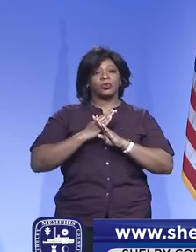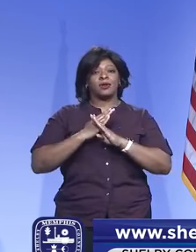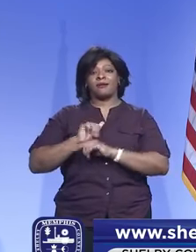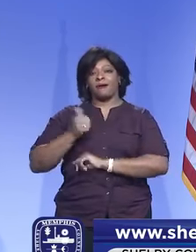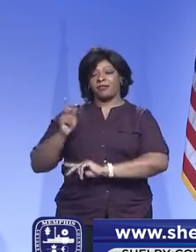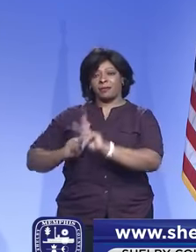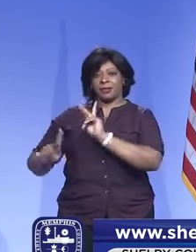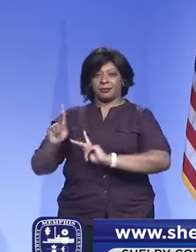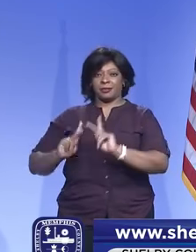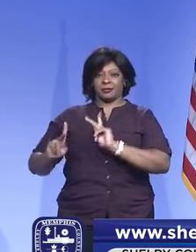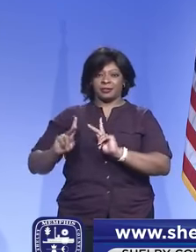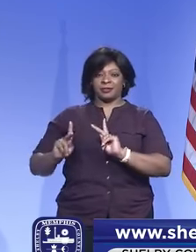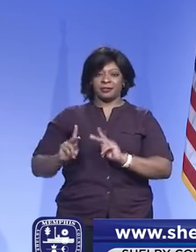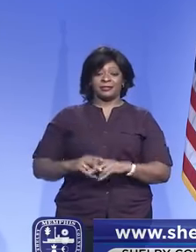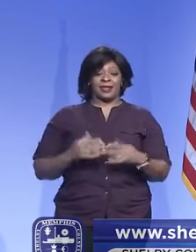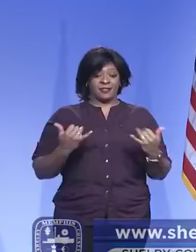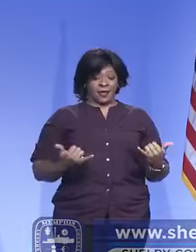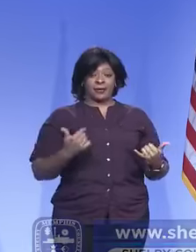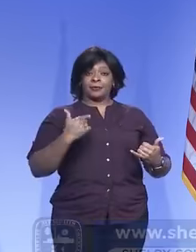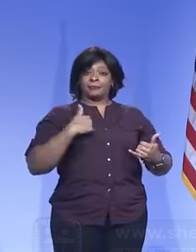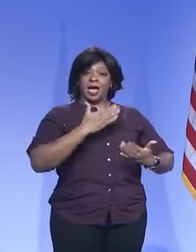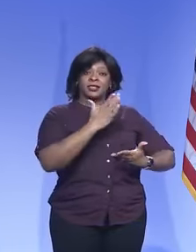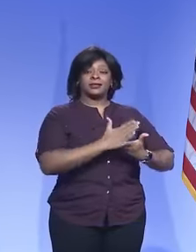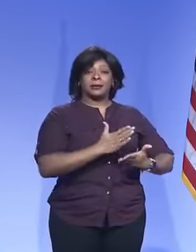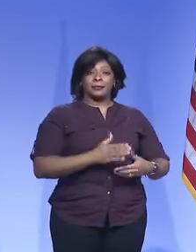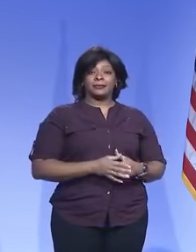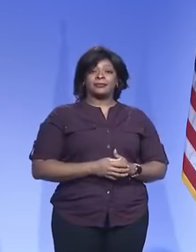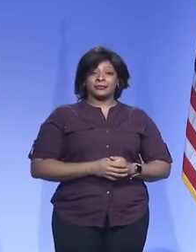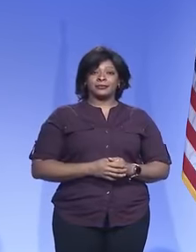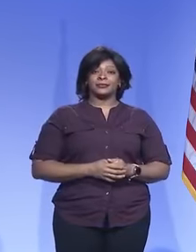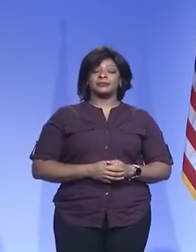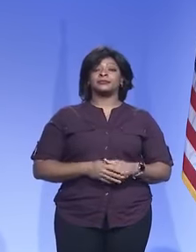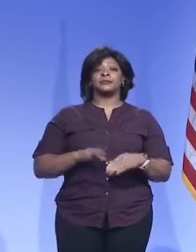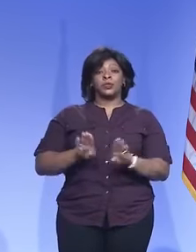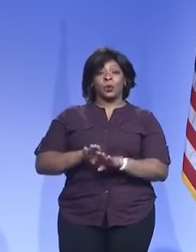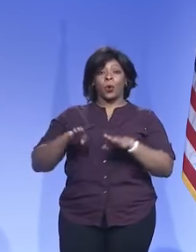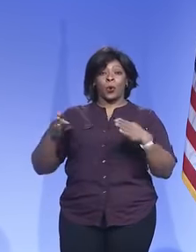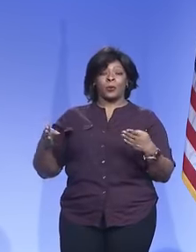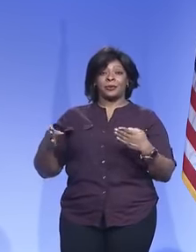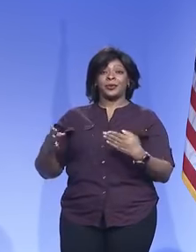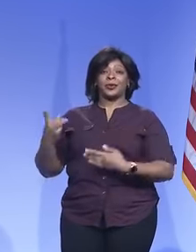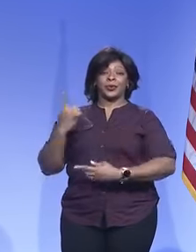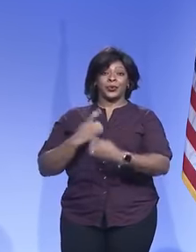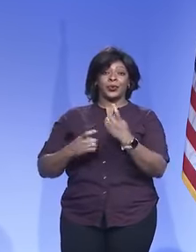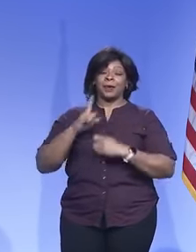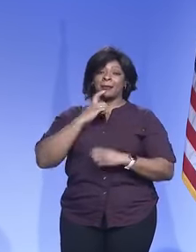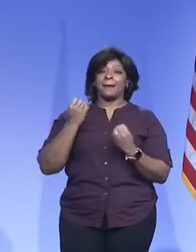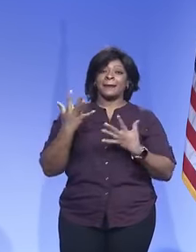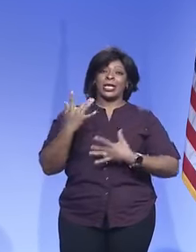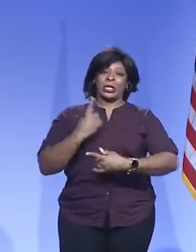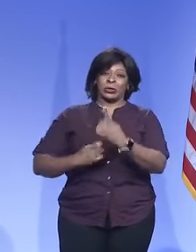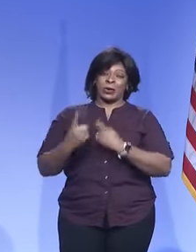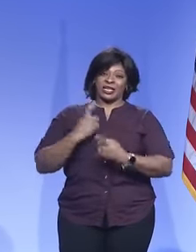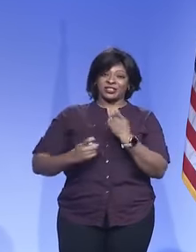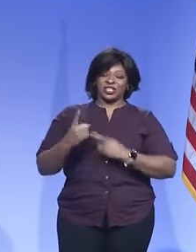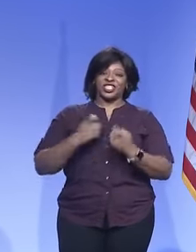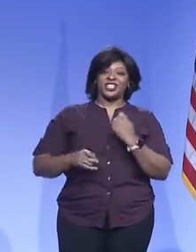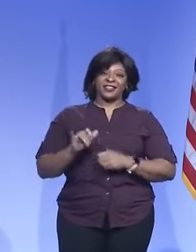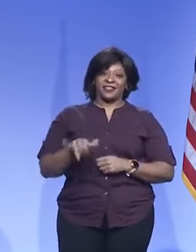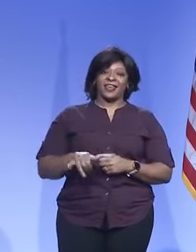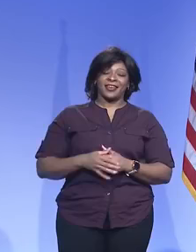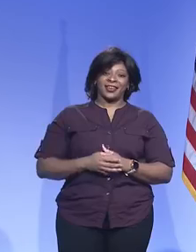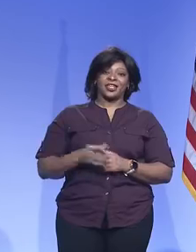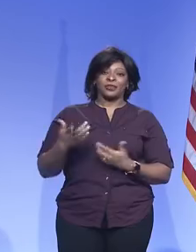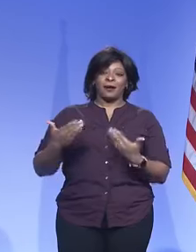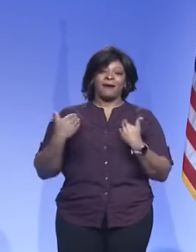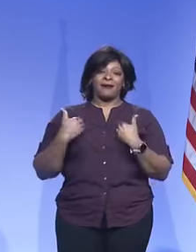others. With that, I will stop and entertain, I'm sure, many questions that